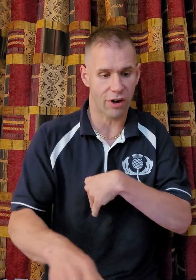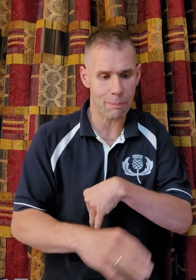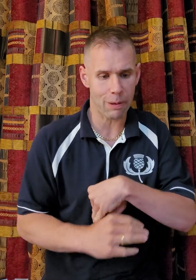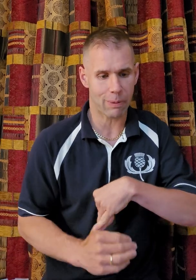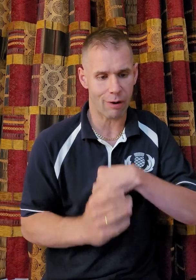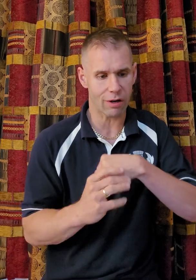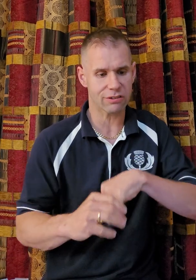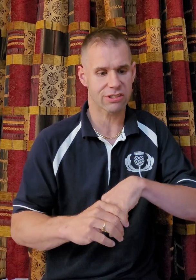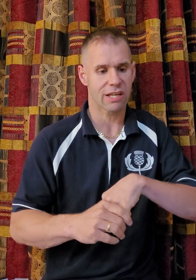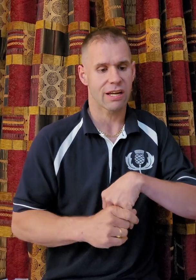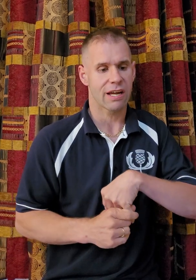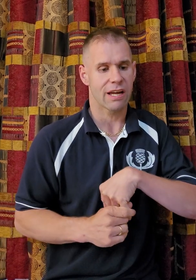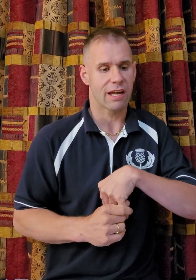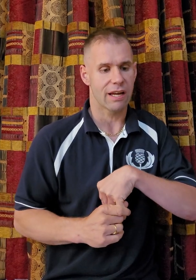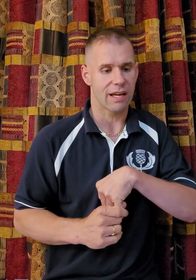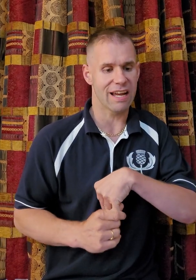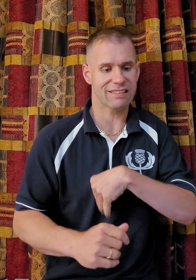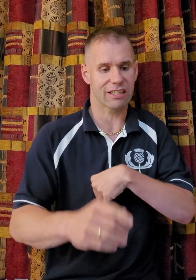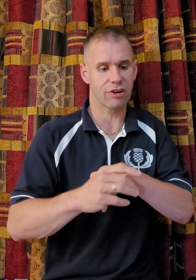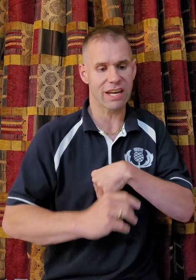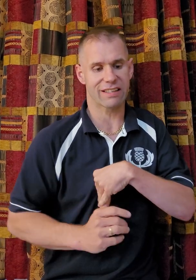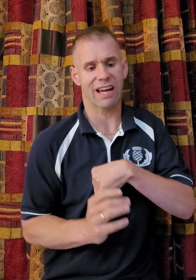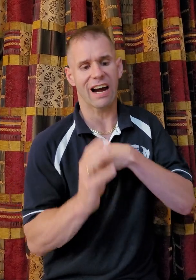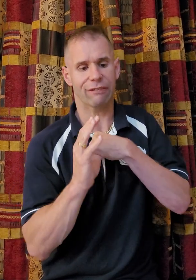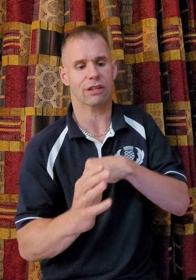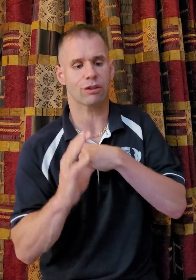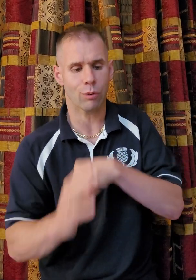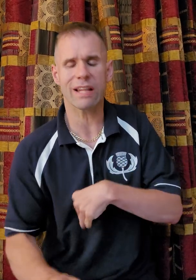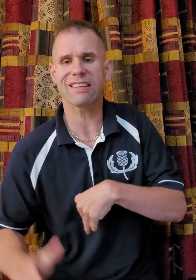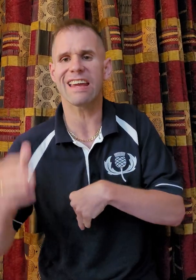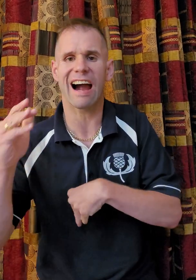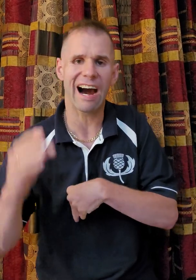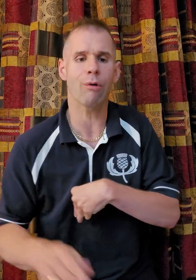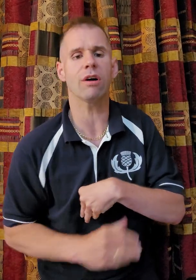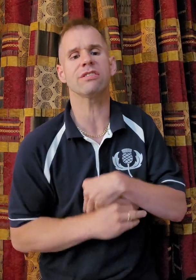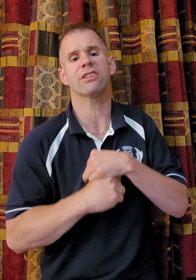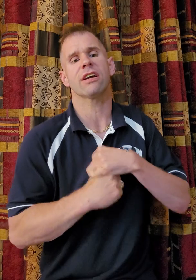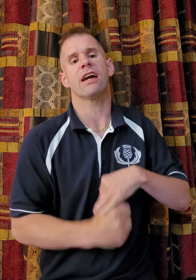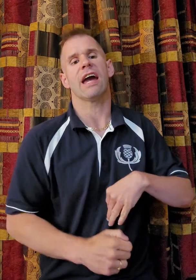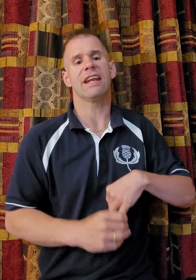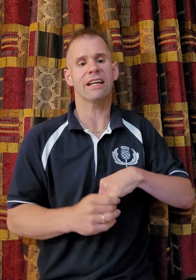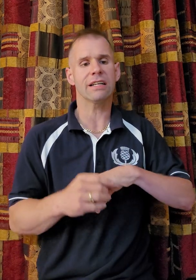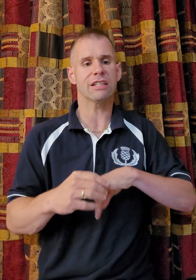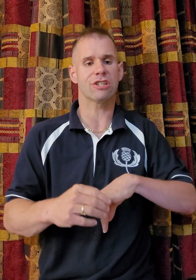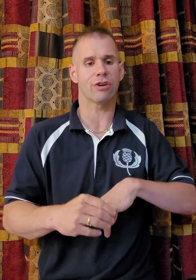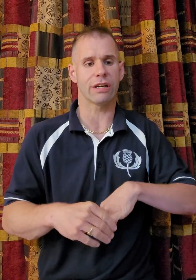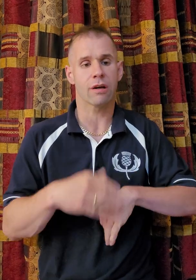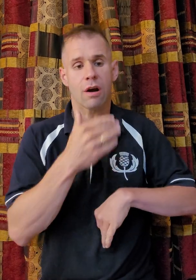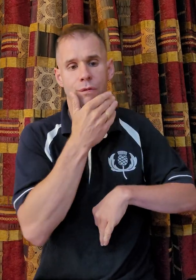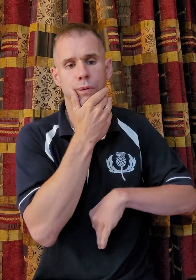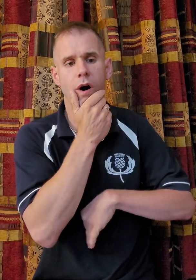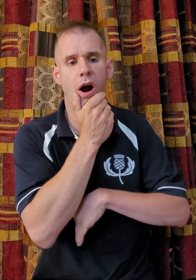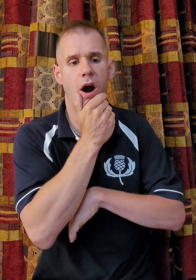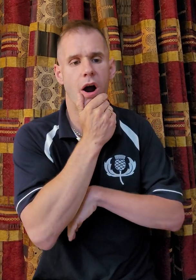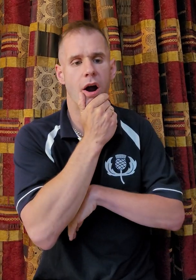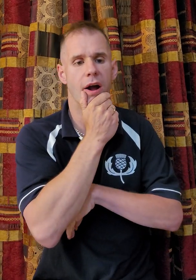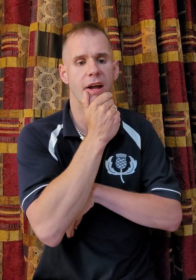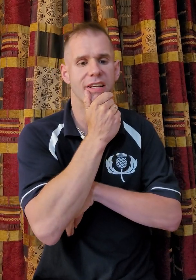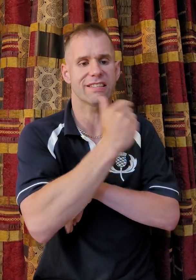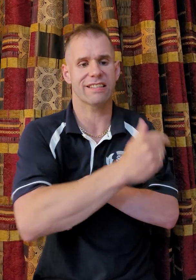Decrepit powers, it's to greet after 20 hours in English Street. Whoa, it is